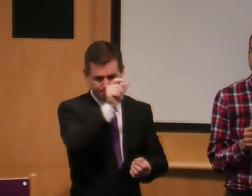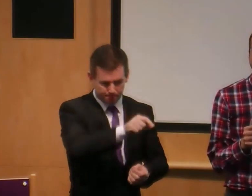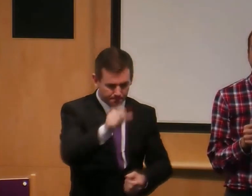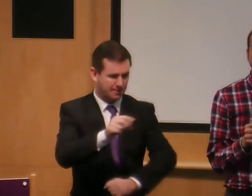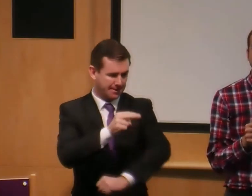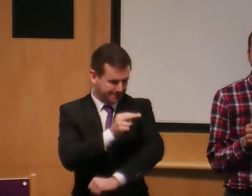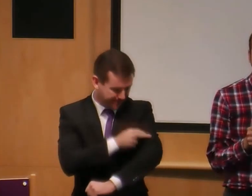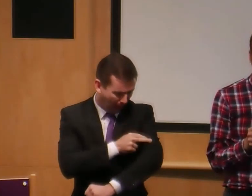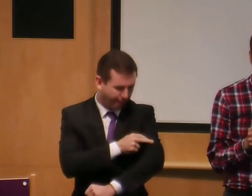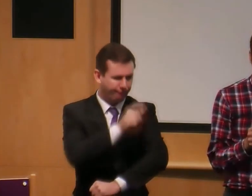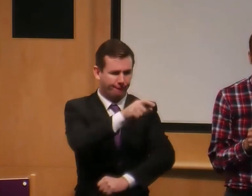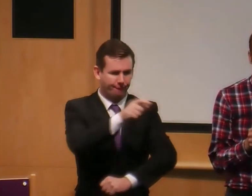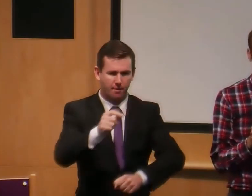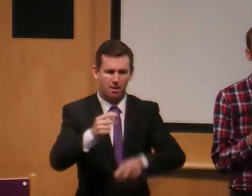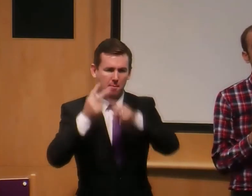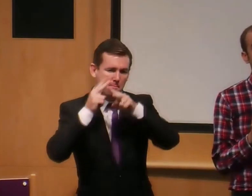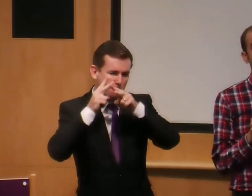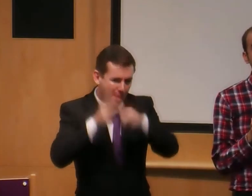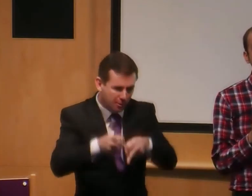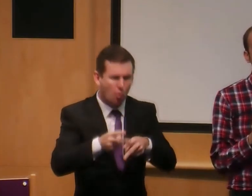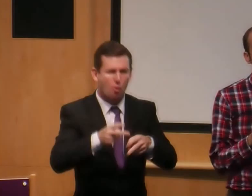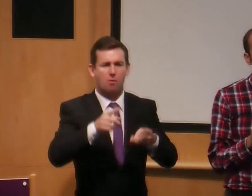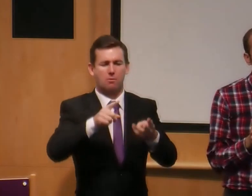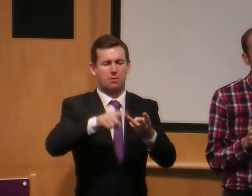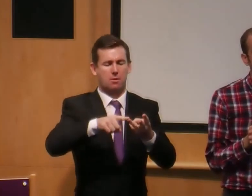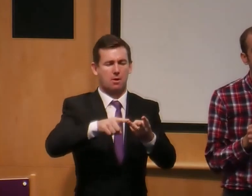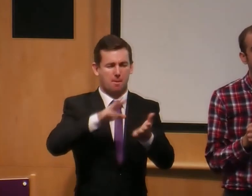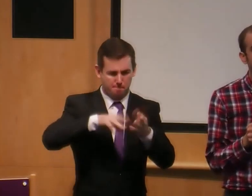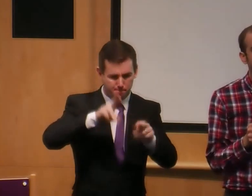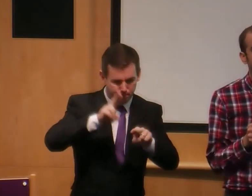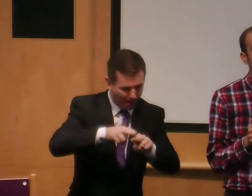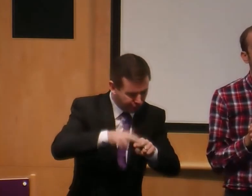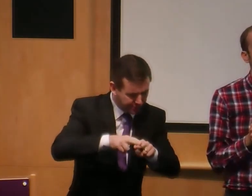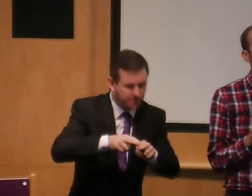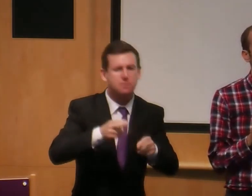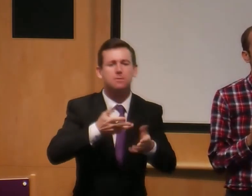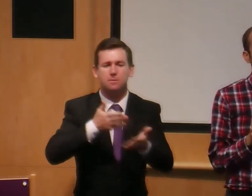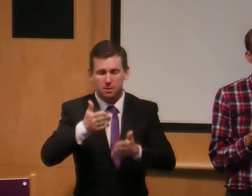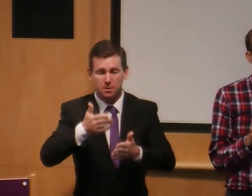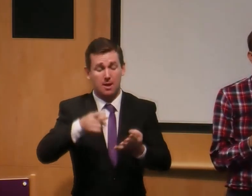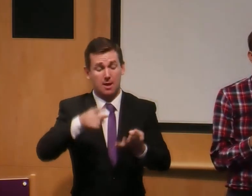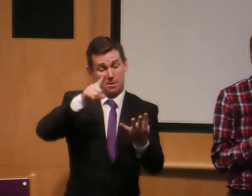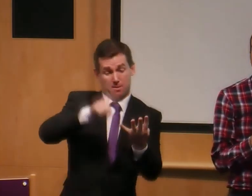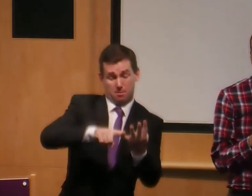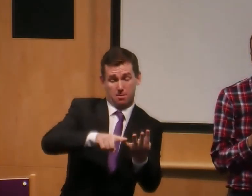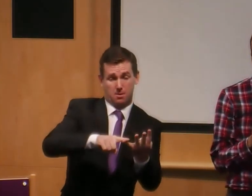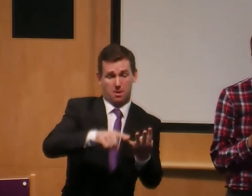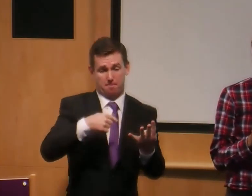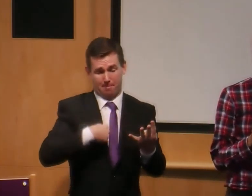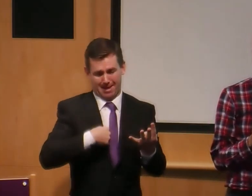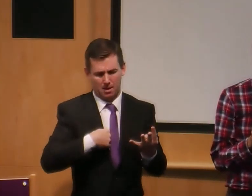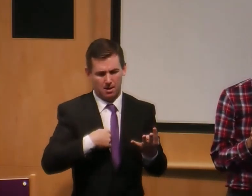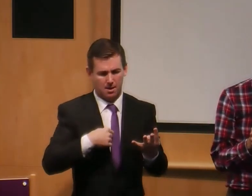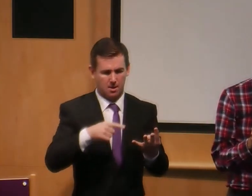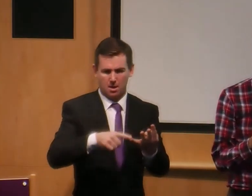the mentors, I spoke to parents of the young deaf people, and I also received some questionnaires that the young